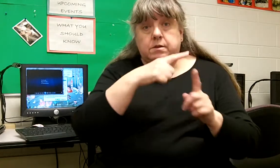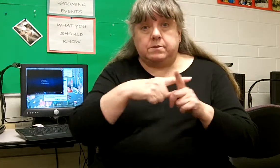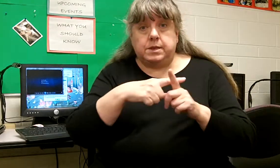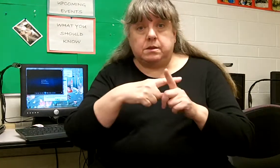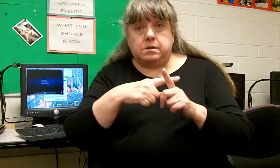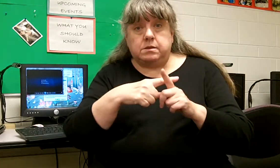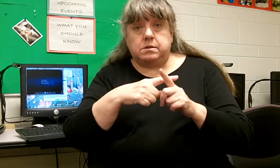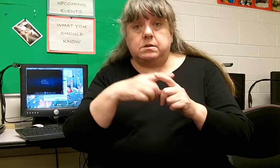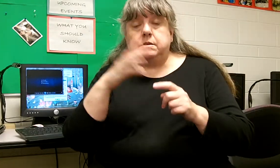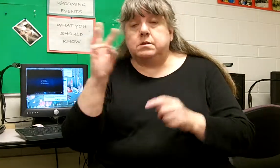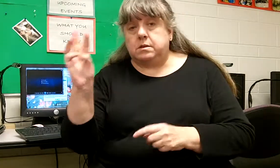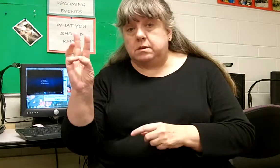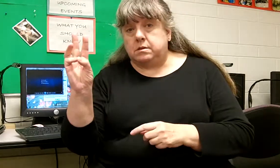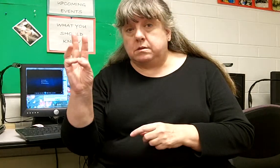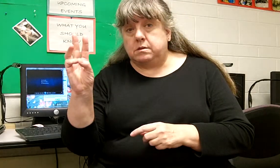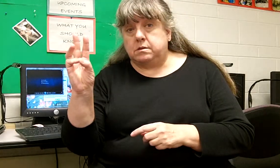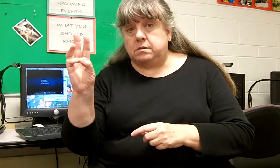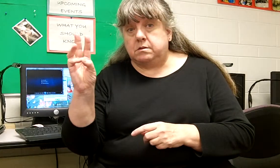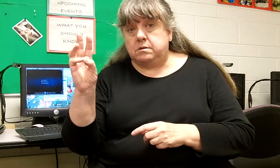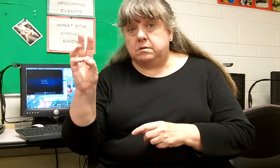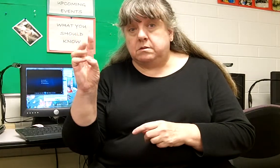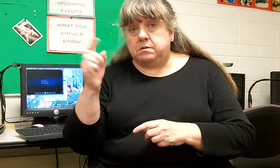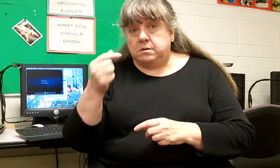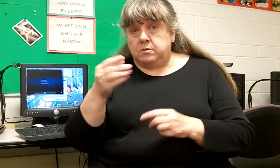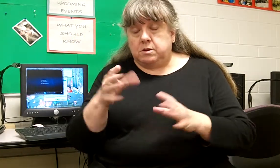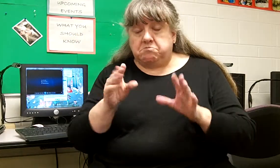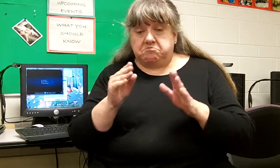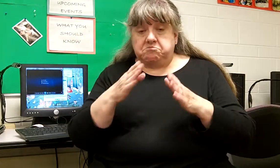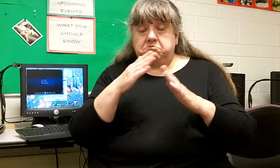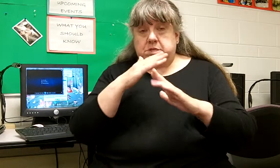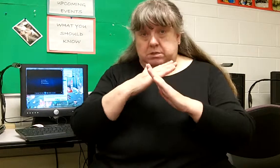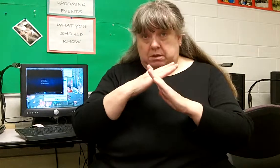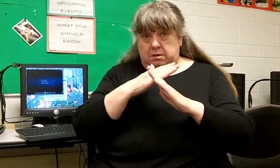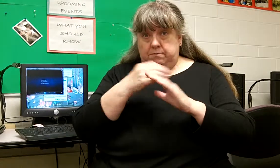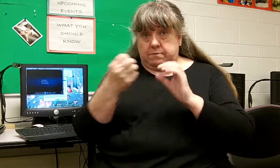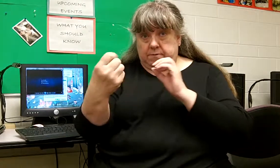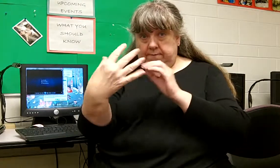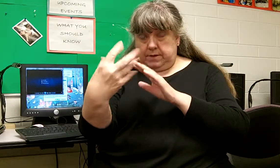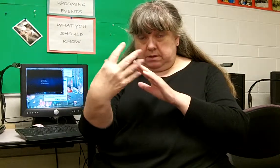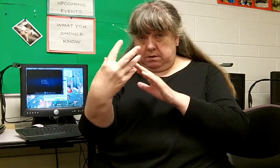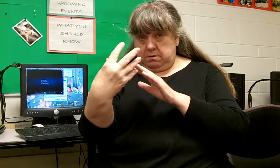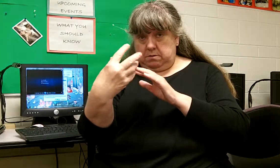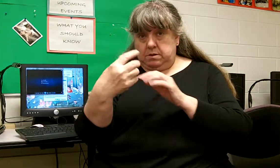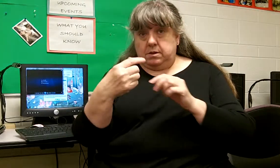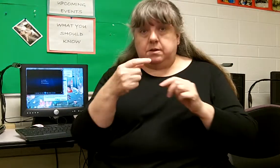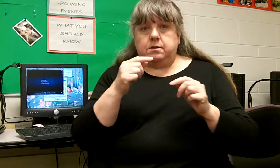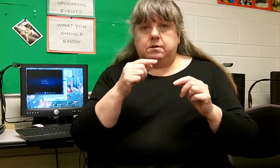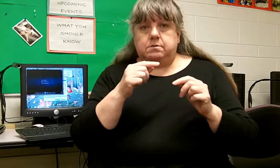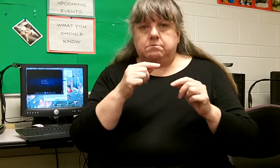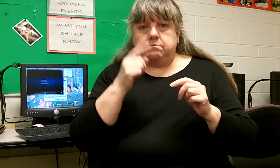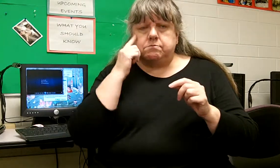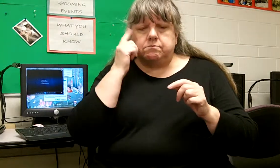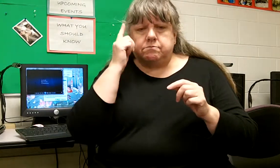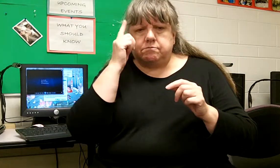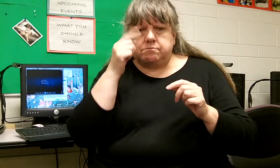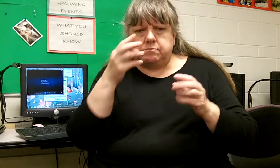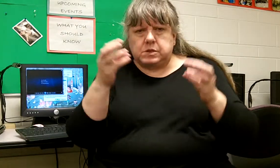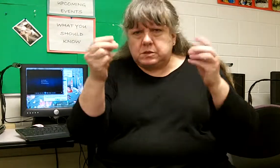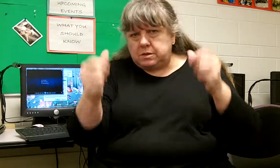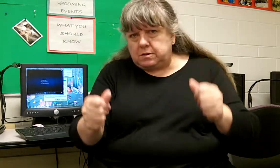already know the answer. And the reason why I say this is a hard problem is because the answer has more numbers than figures, so you can't necessarily